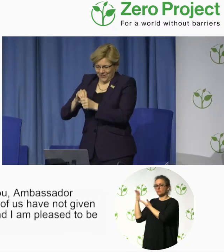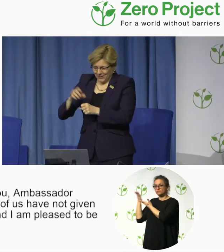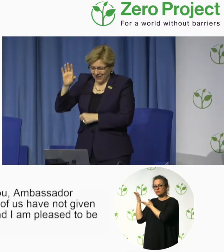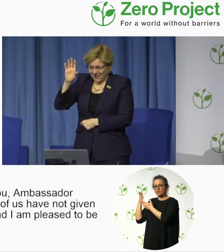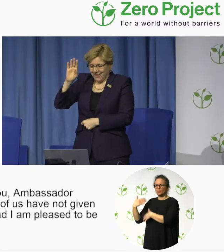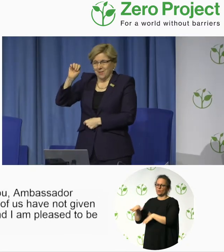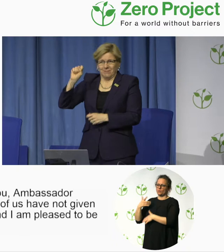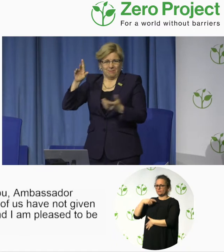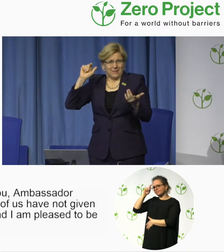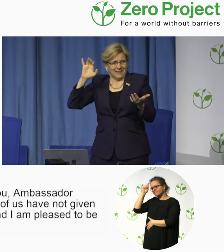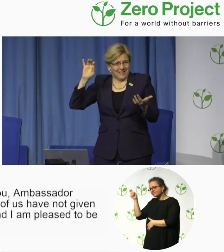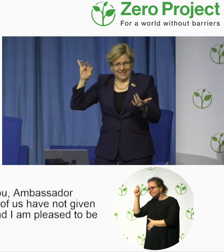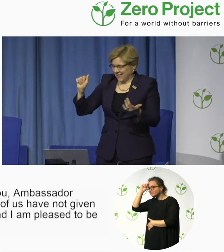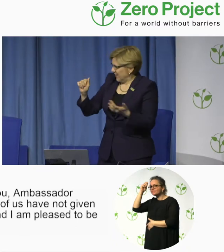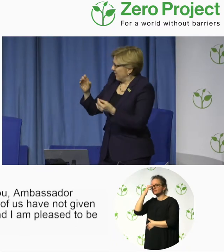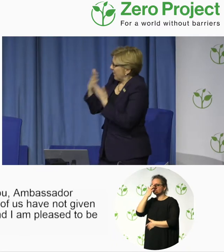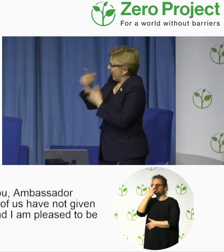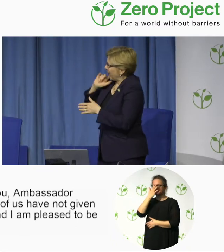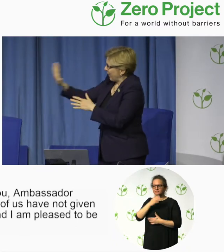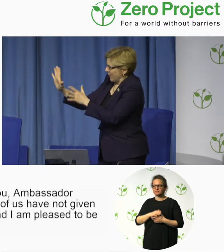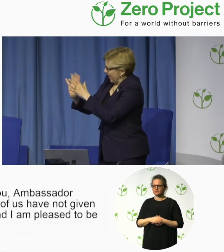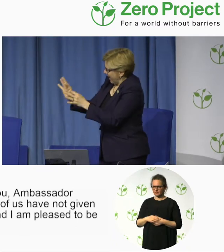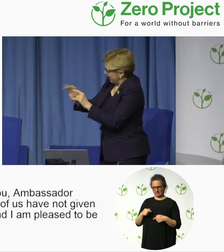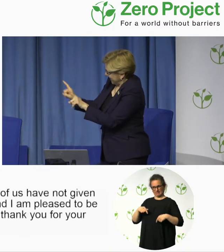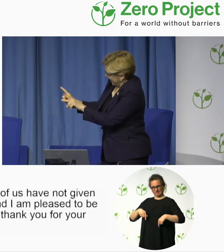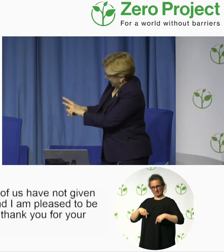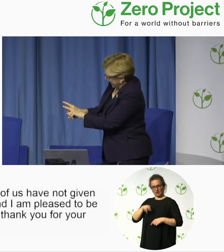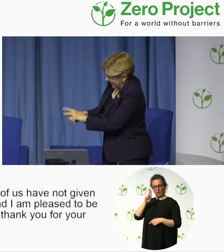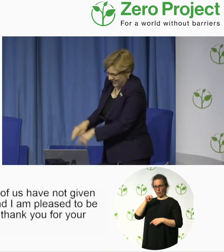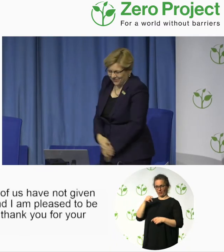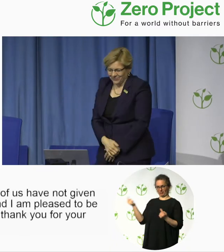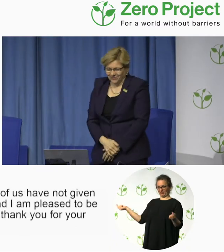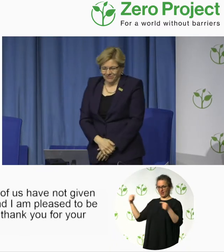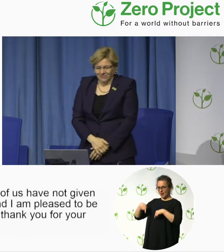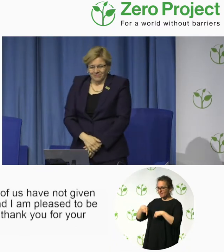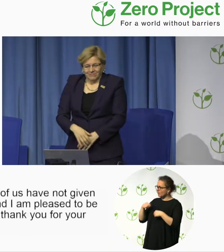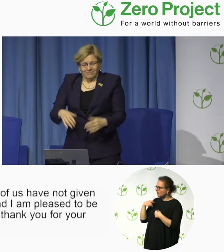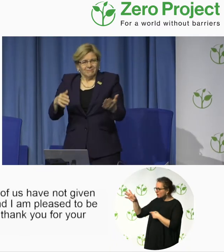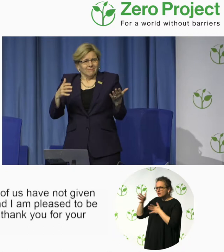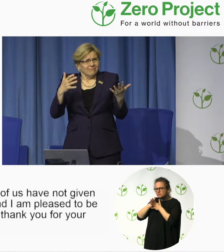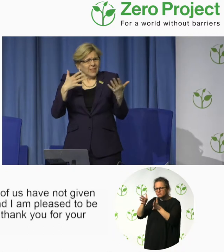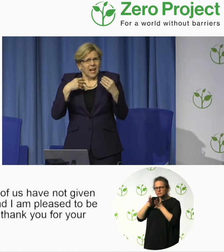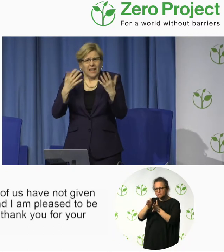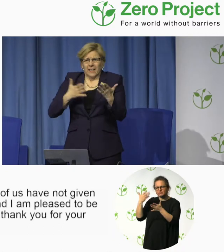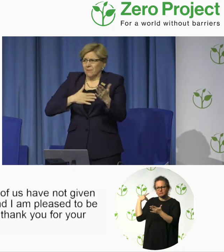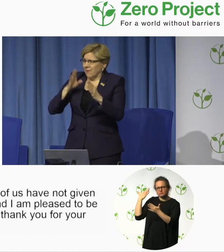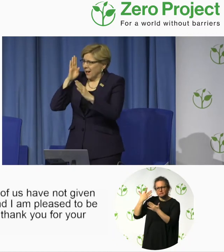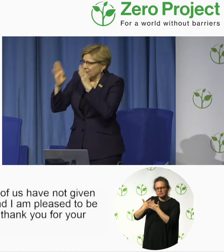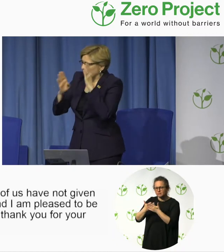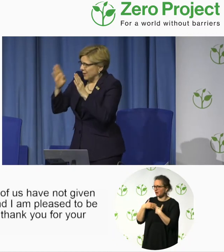wonderful leaders, including Ms. Placencia. So thank you for your comments as well.